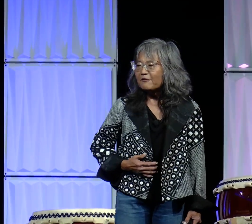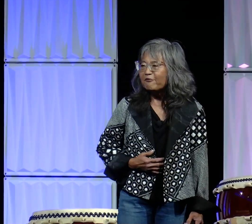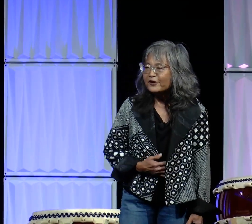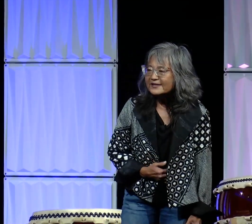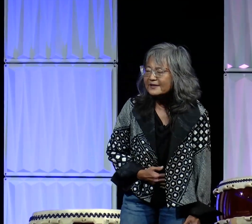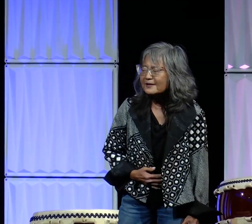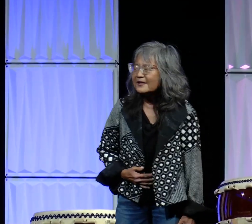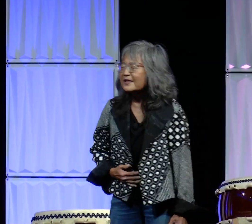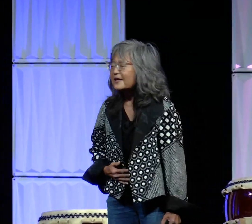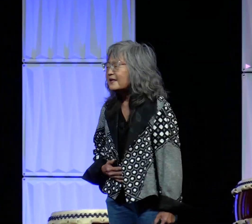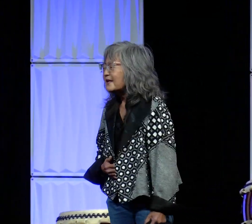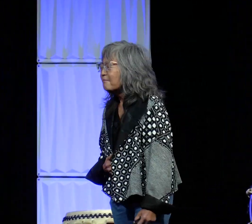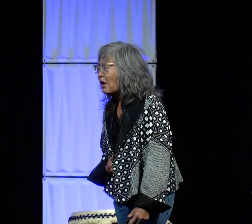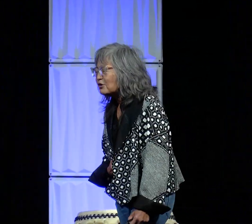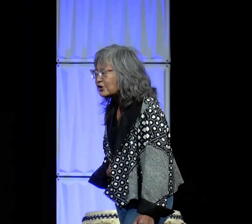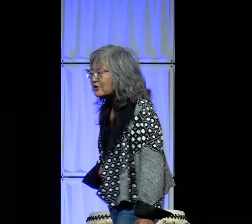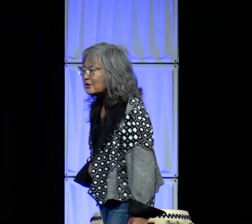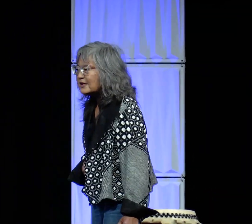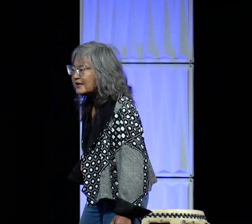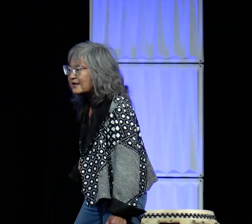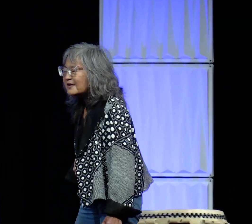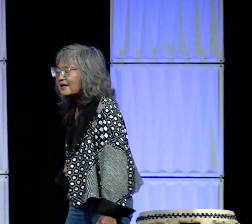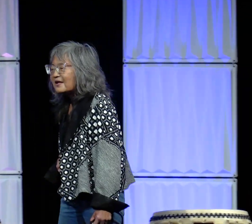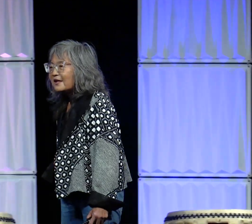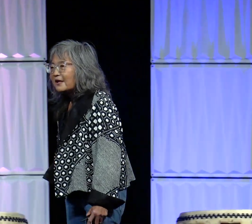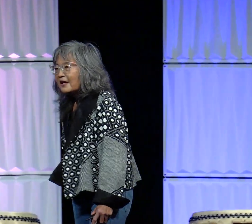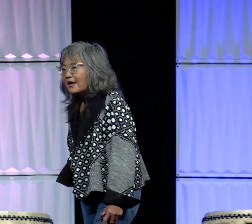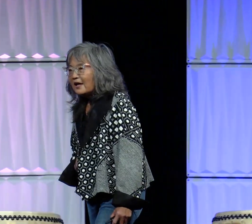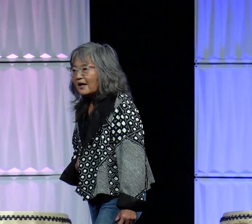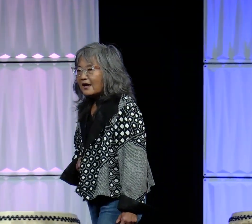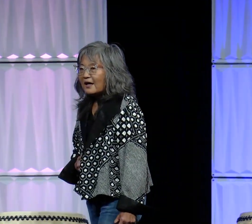spiritually, physically, emotionally,